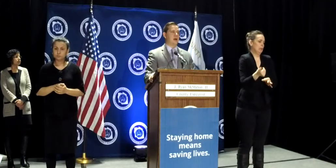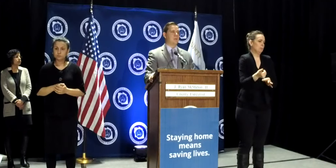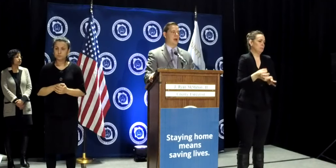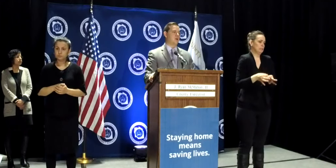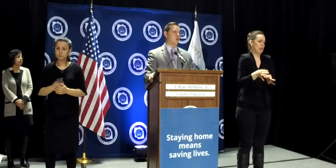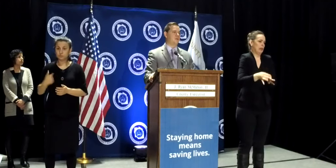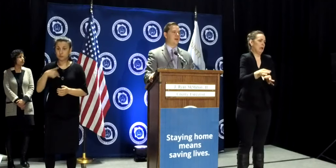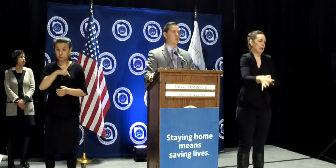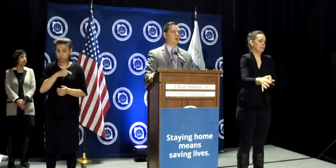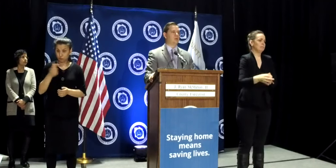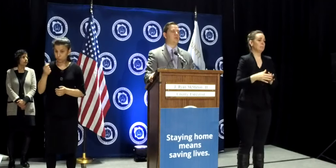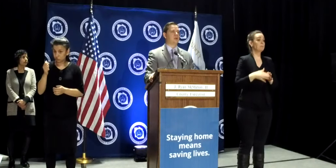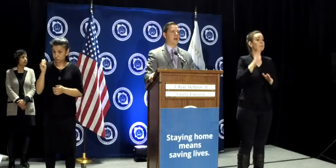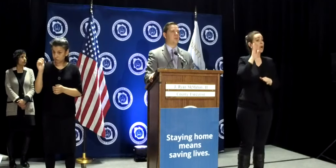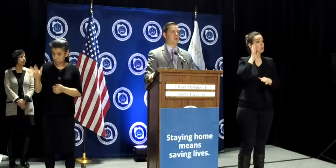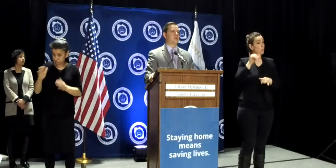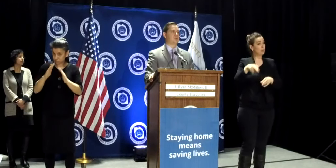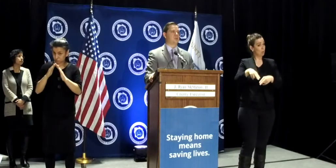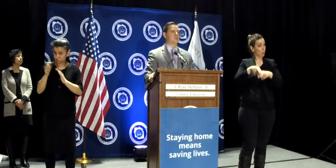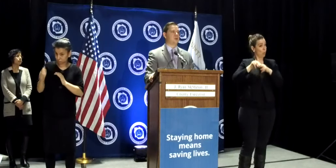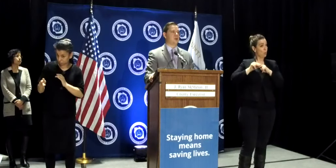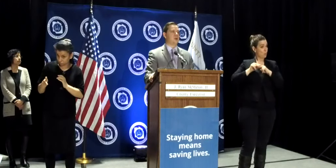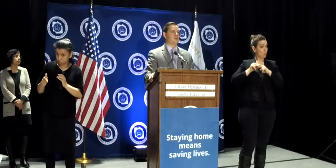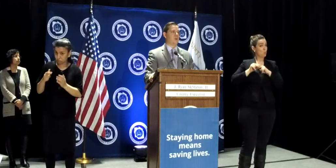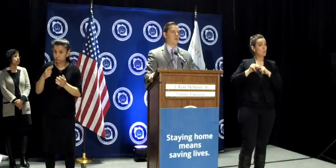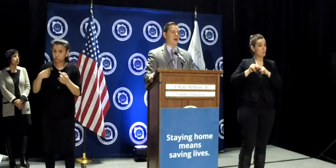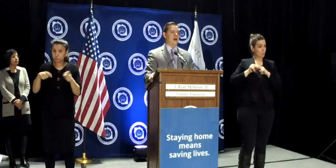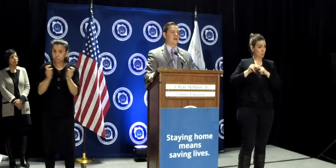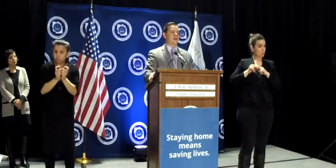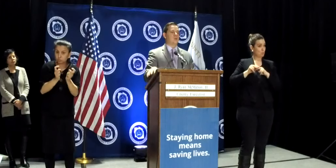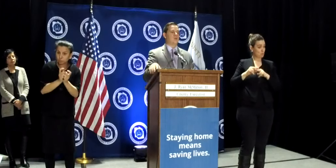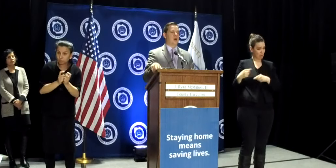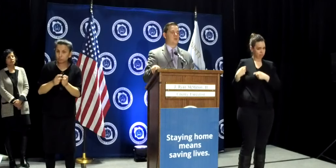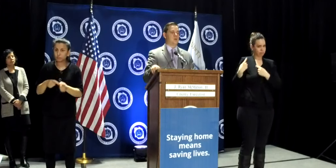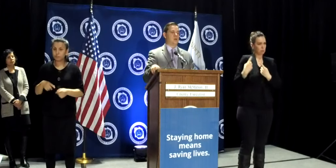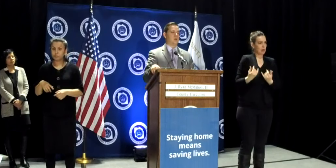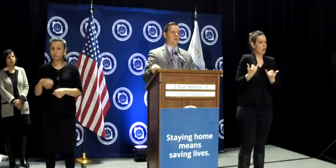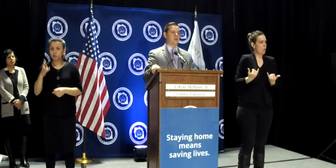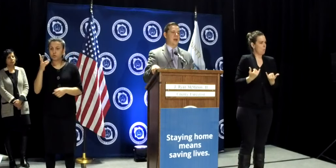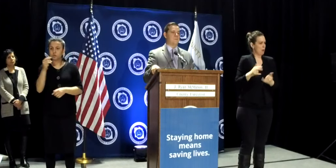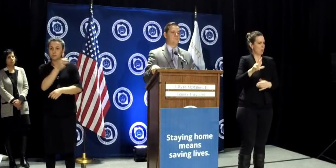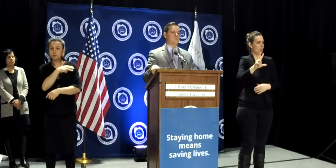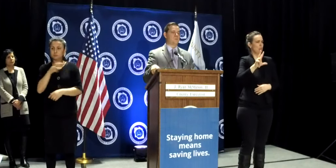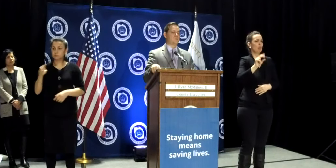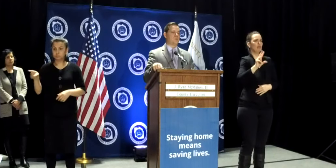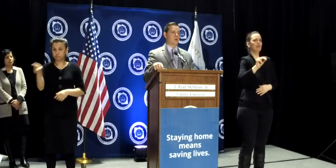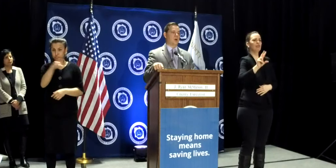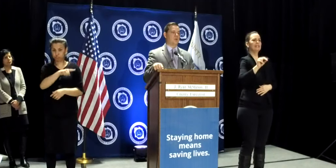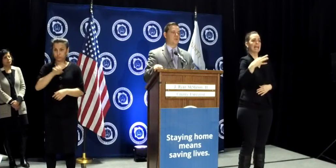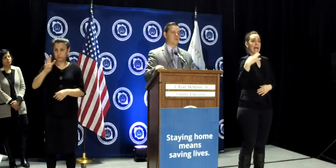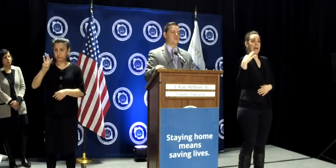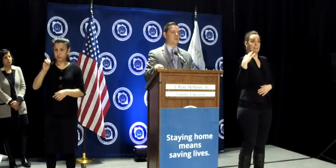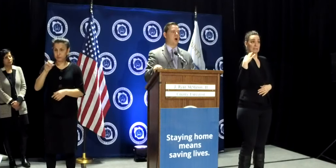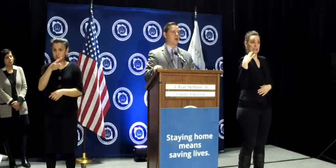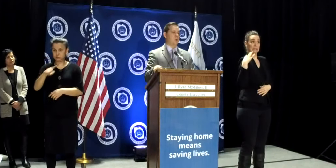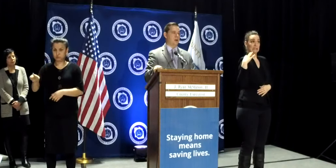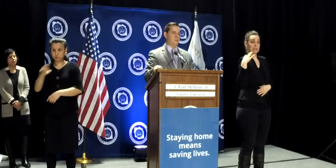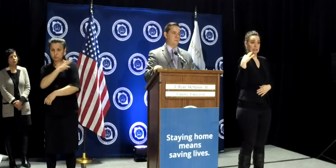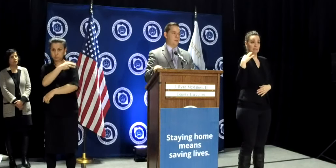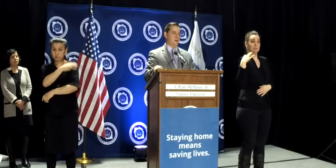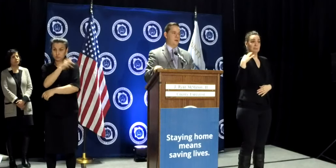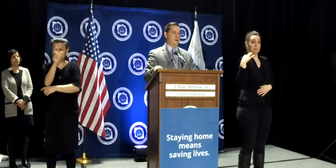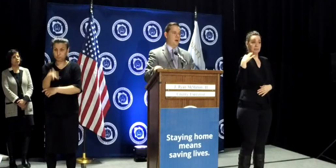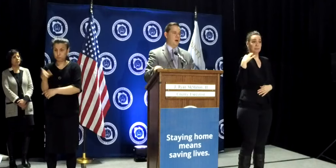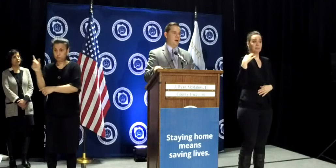meeting to do that, but I know we've had well over 30 applications for that. We've also are looking at, we've received some HUD